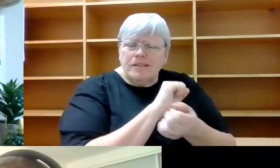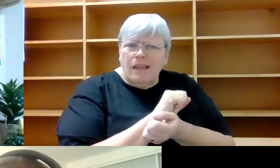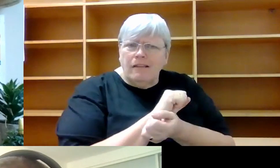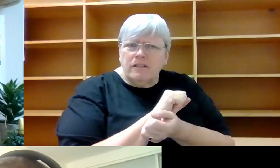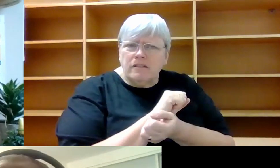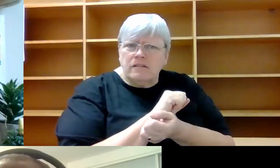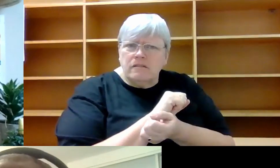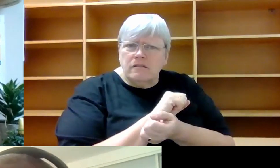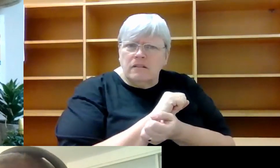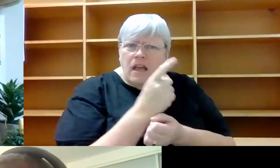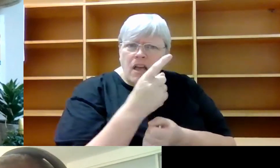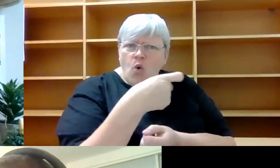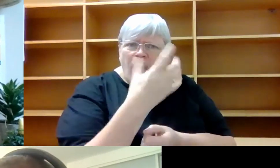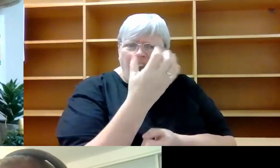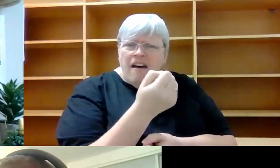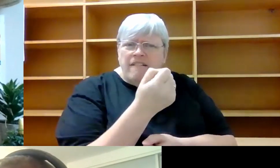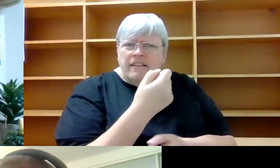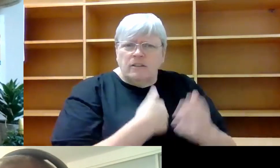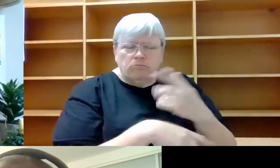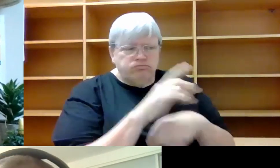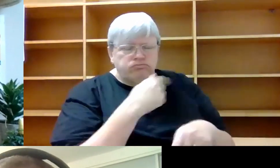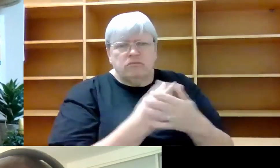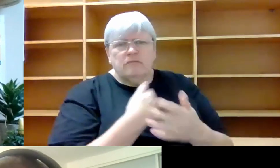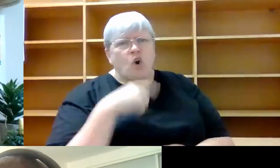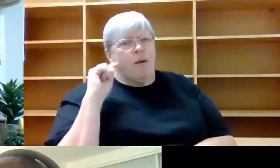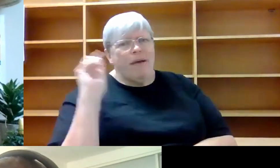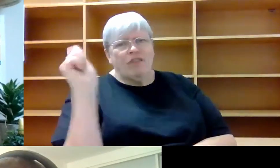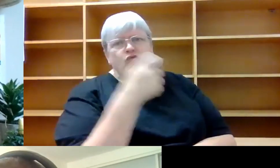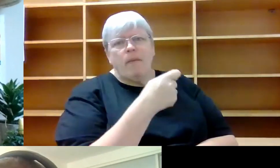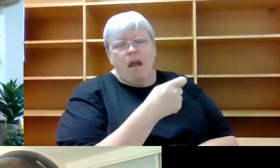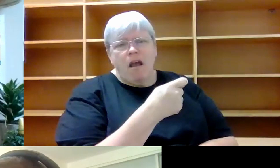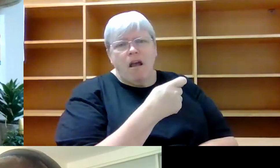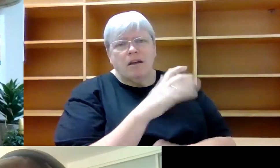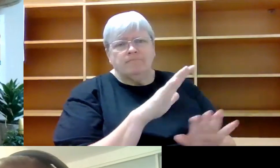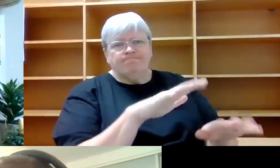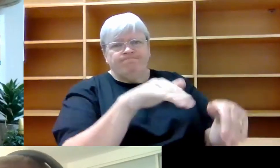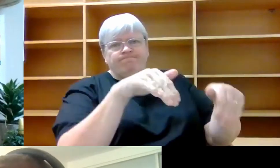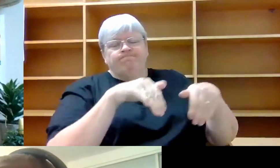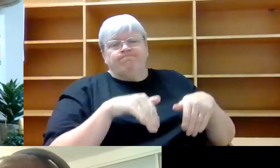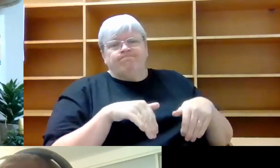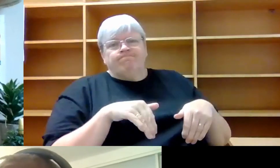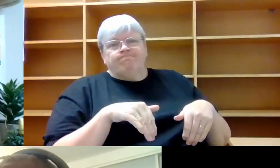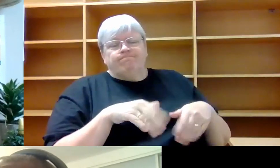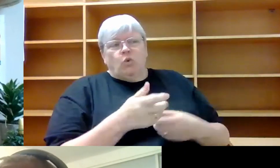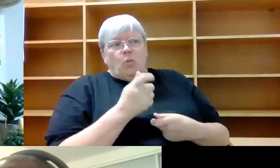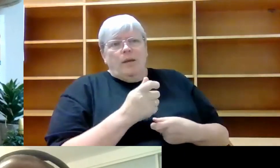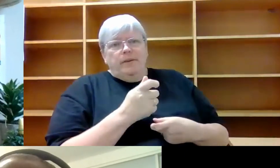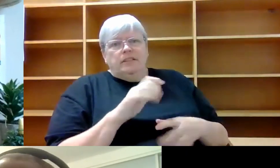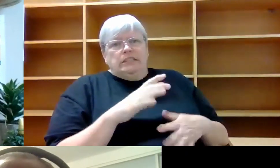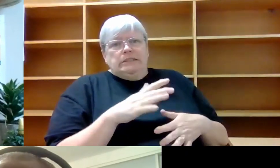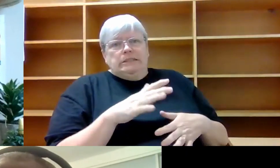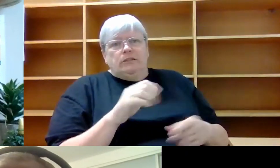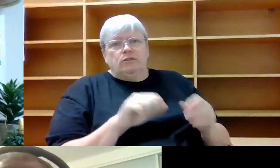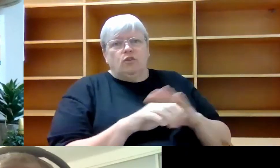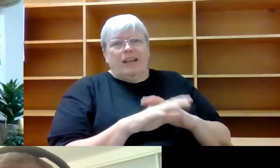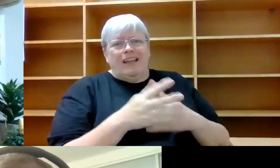billhooks. He went for his back ripper. Keverton hesitated. His weapon trembled in his right hand. I